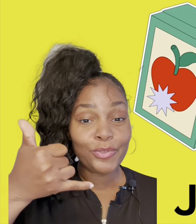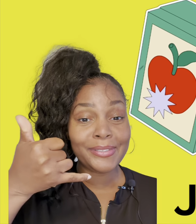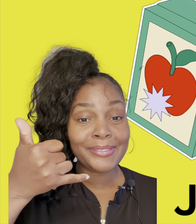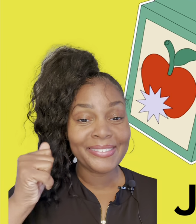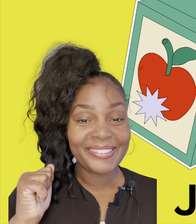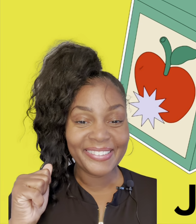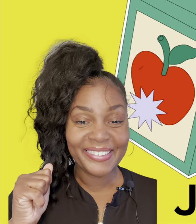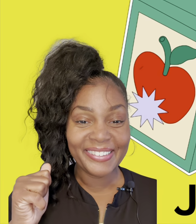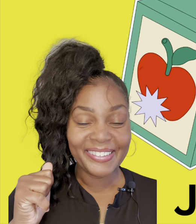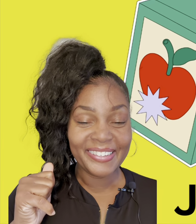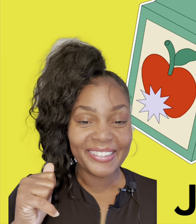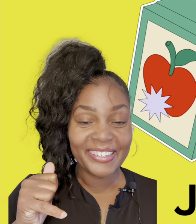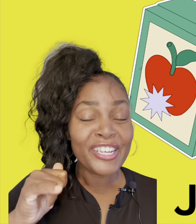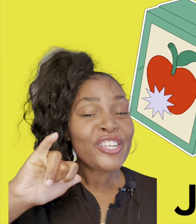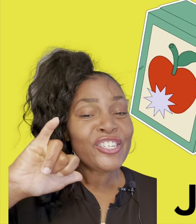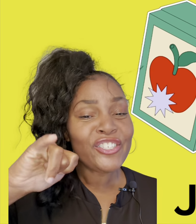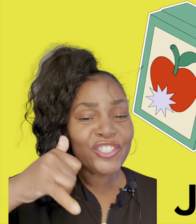juice,